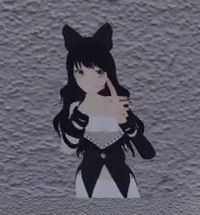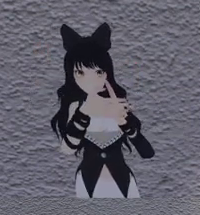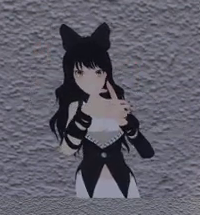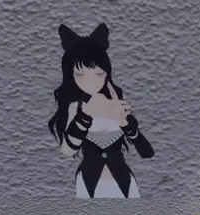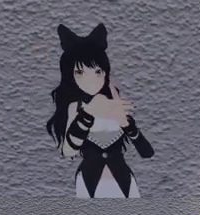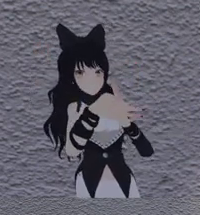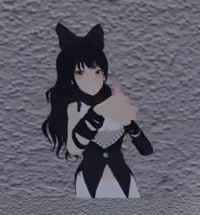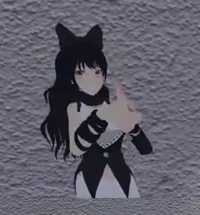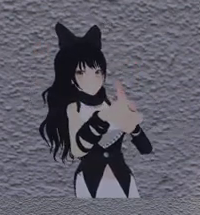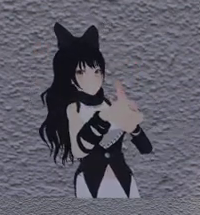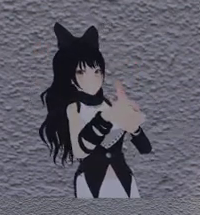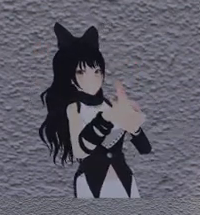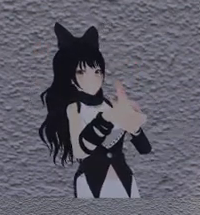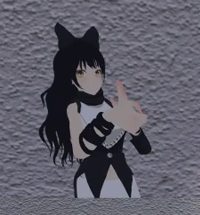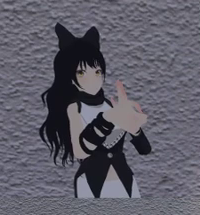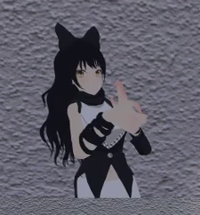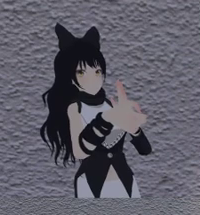skill,